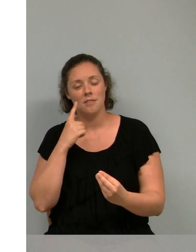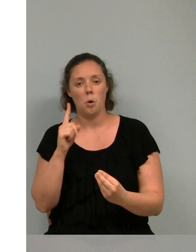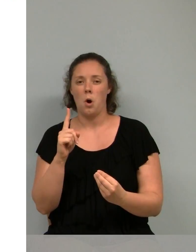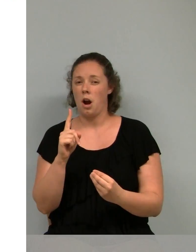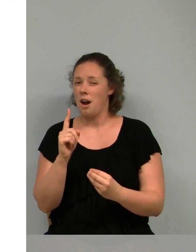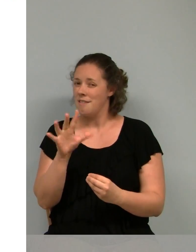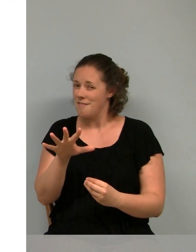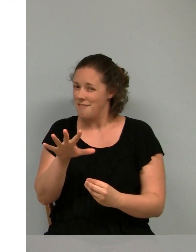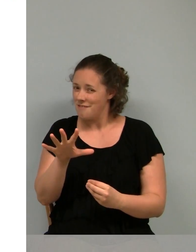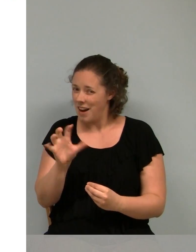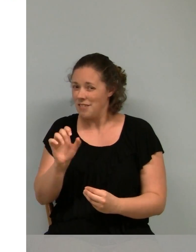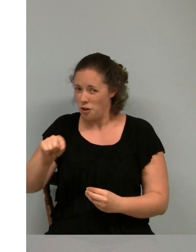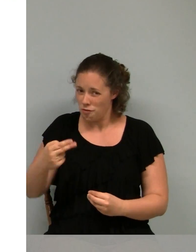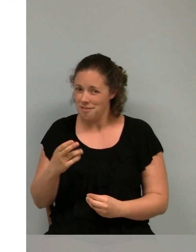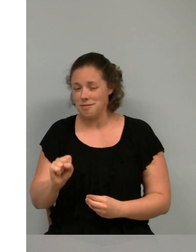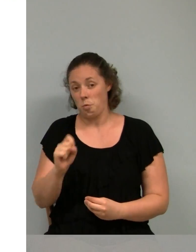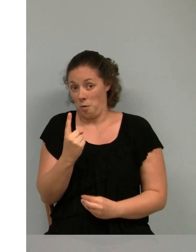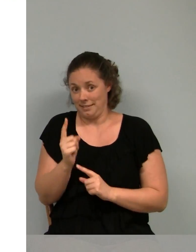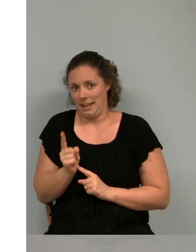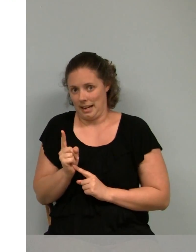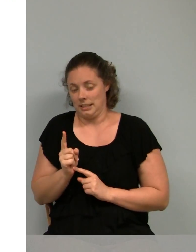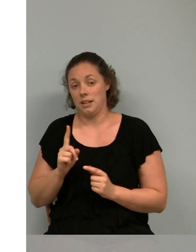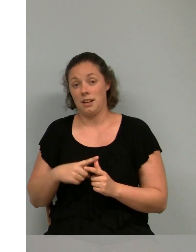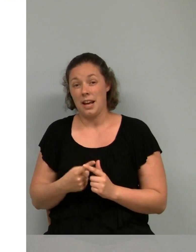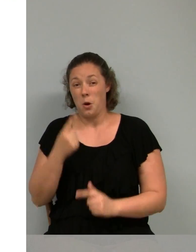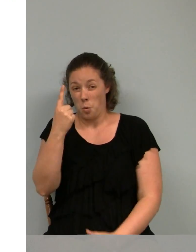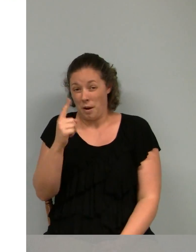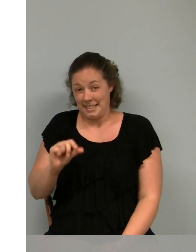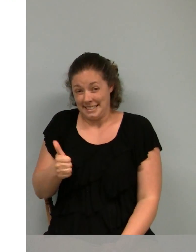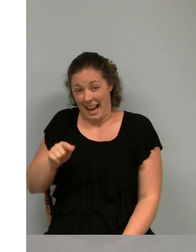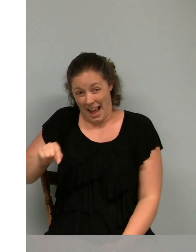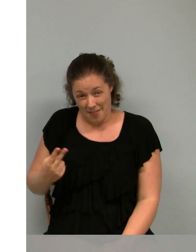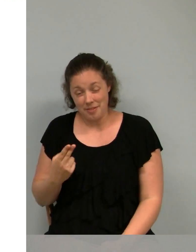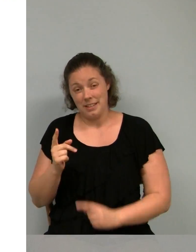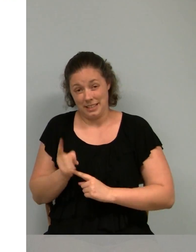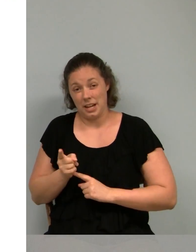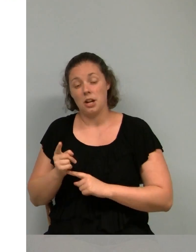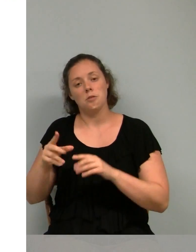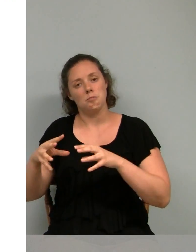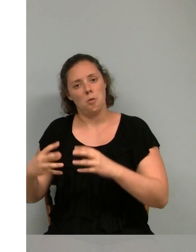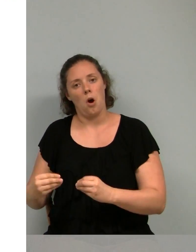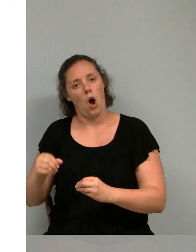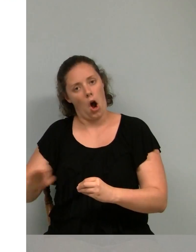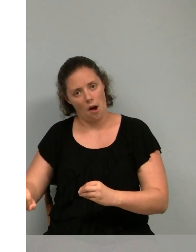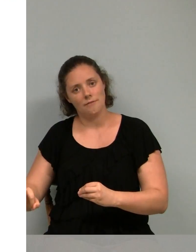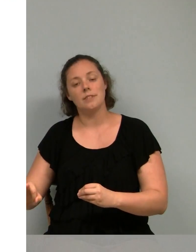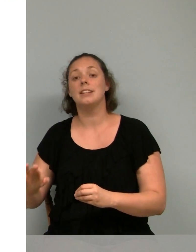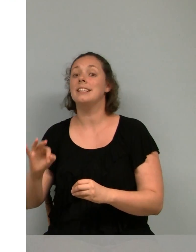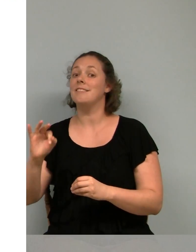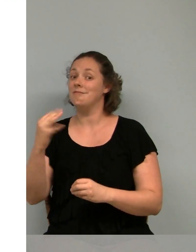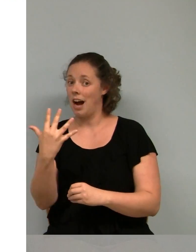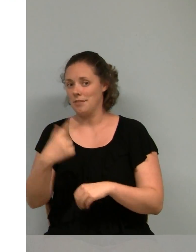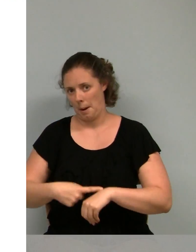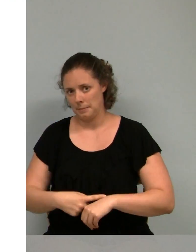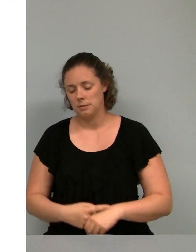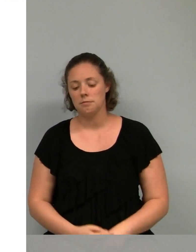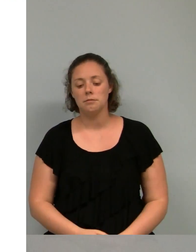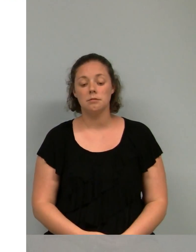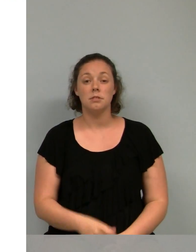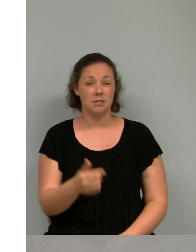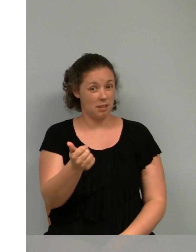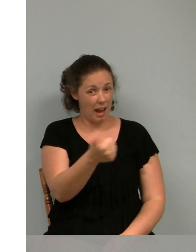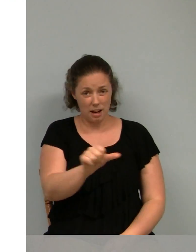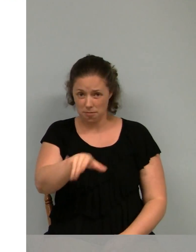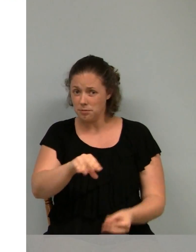second, and 1/10 of a second off 5 times. Any of those values may